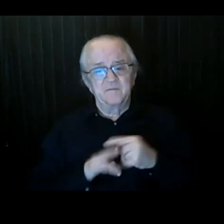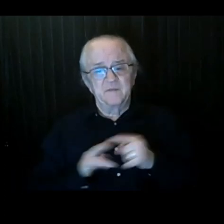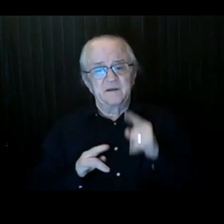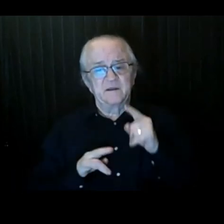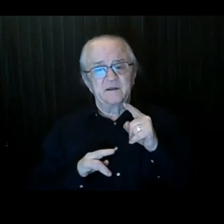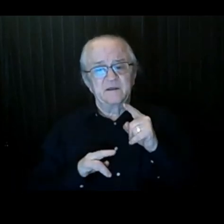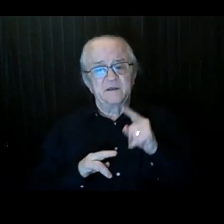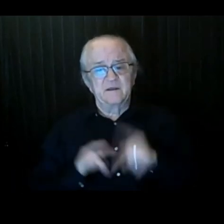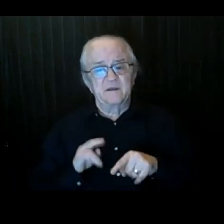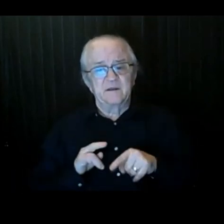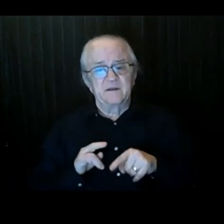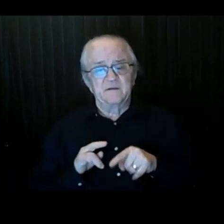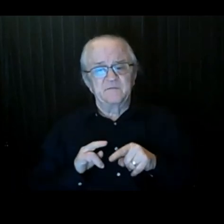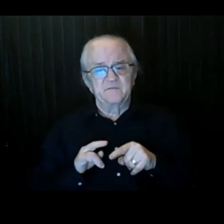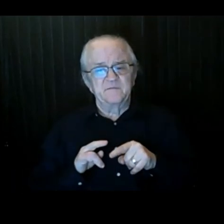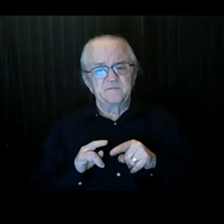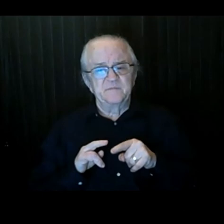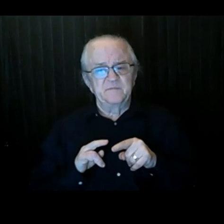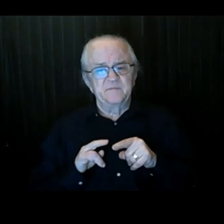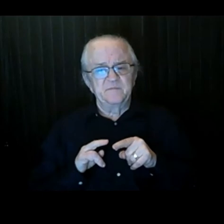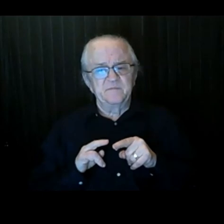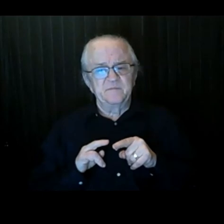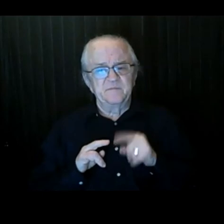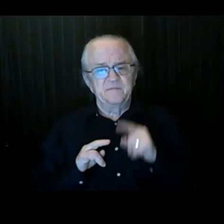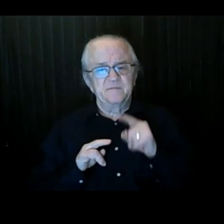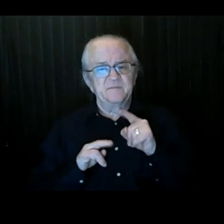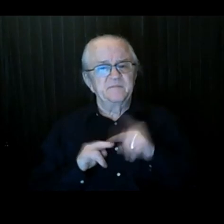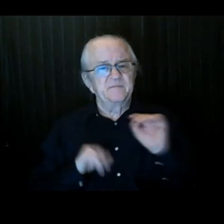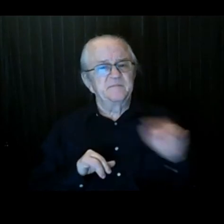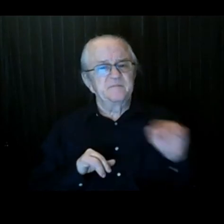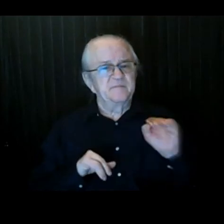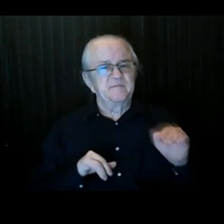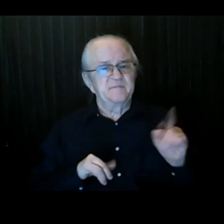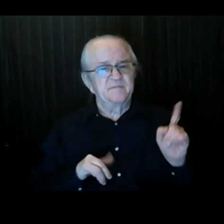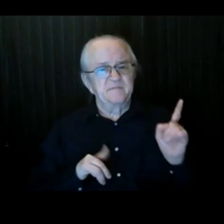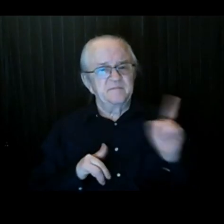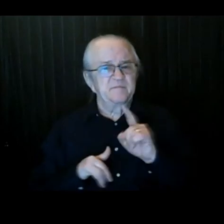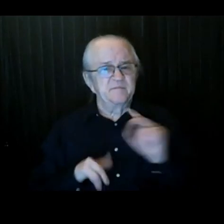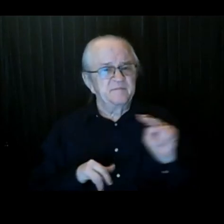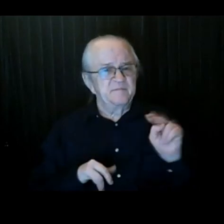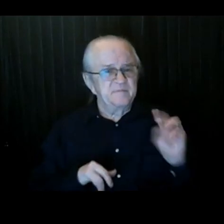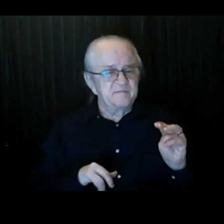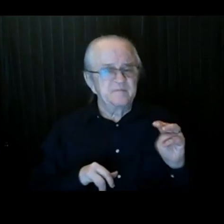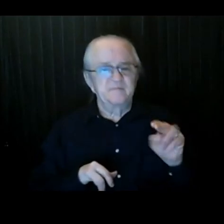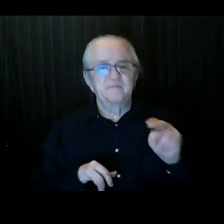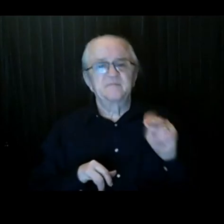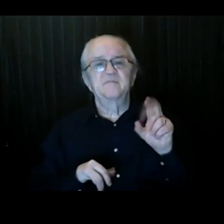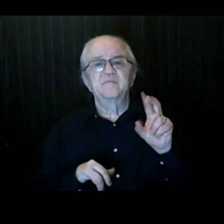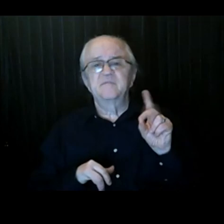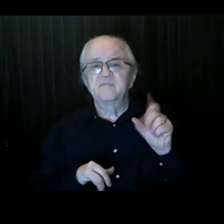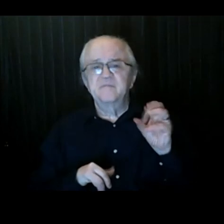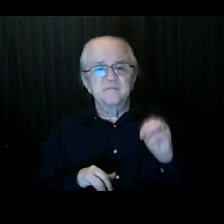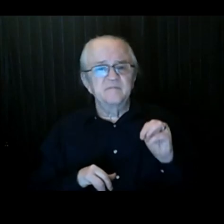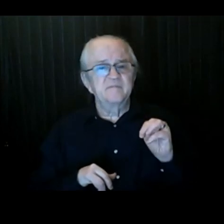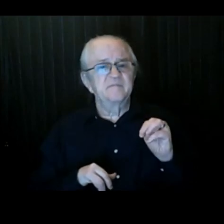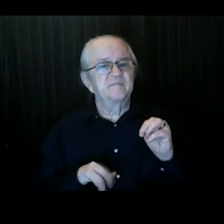without her buy-in. I couldn't get her to go to Neiman Marcus. I couldn't get her to go to Nordstrom's. I couldn't get her to go back